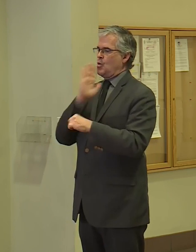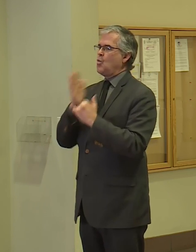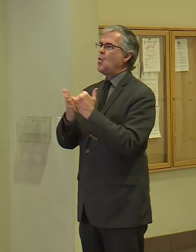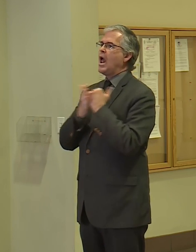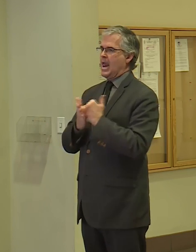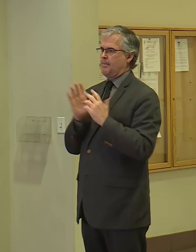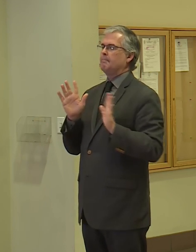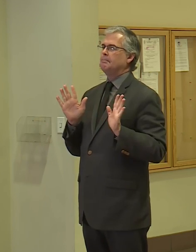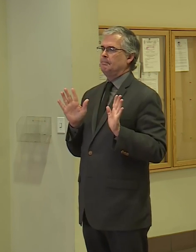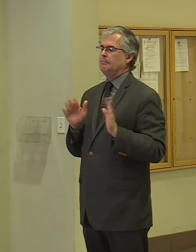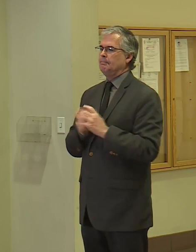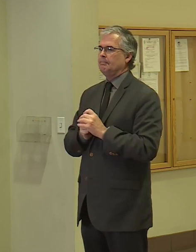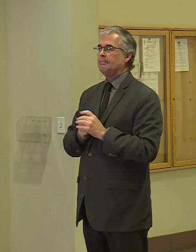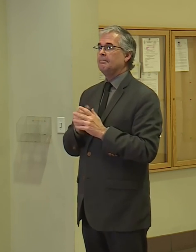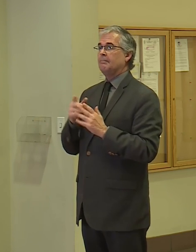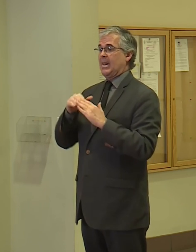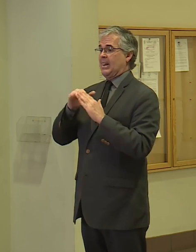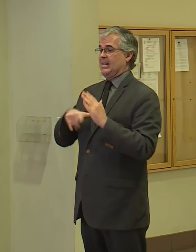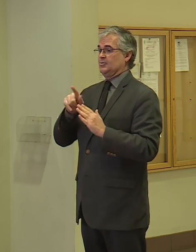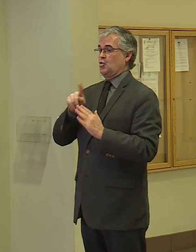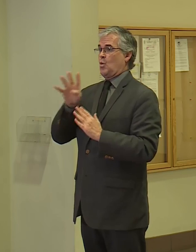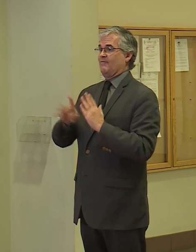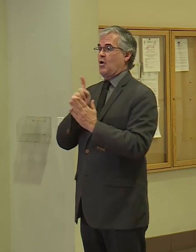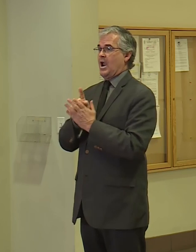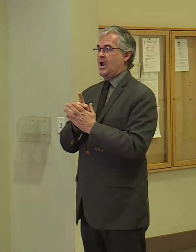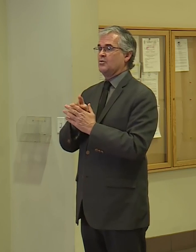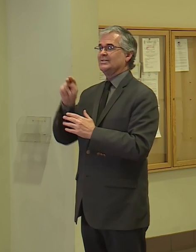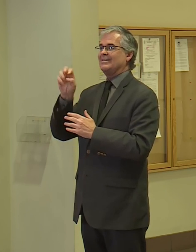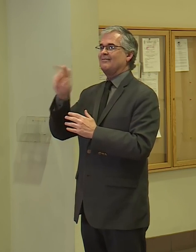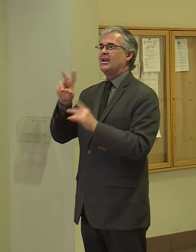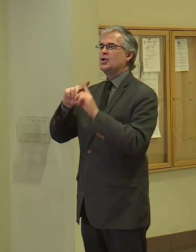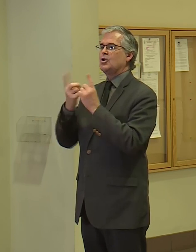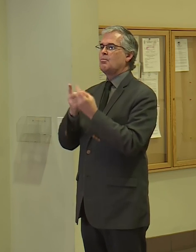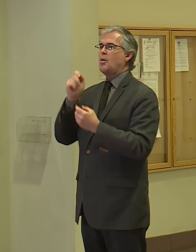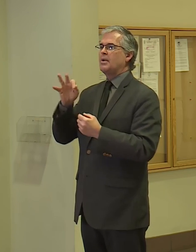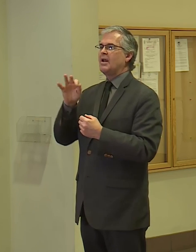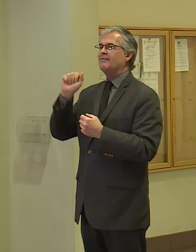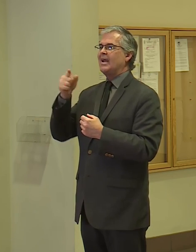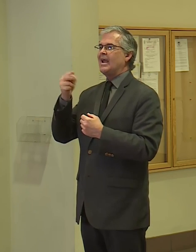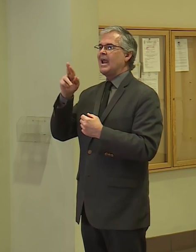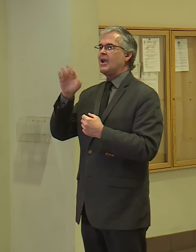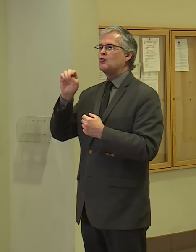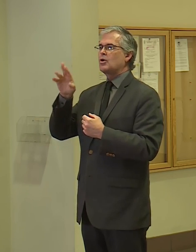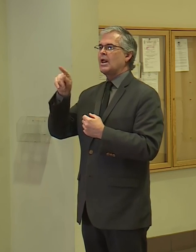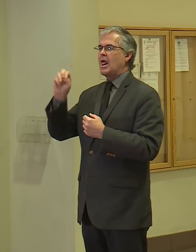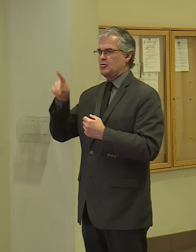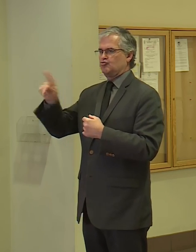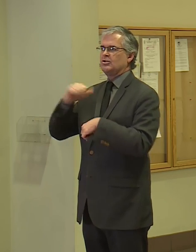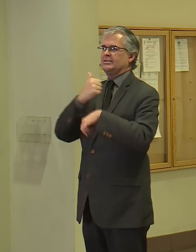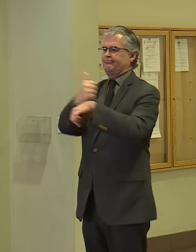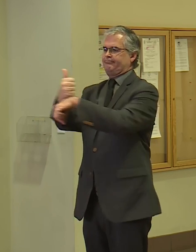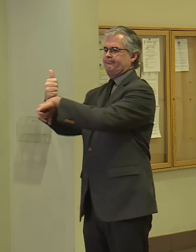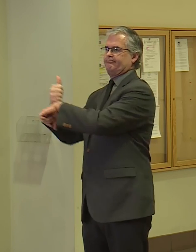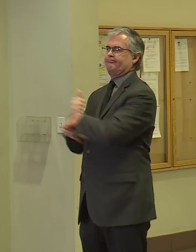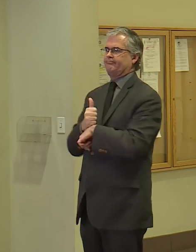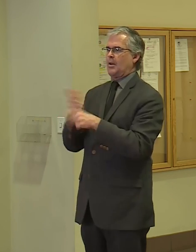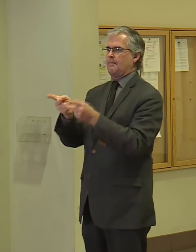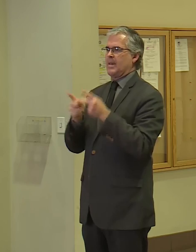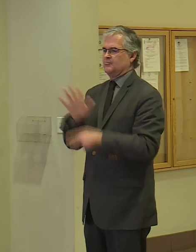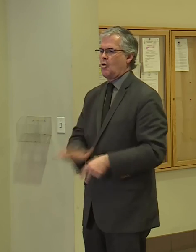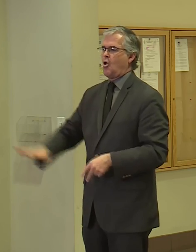the Nevada Department of Agriculture set up more than 70 sites across our great state so the children impacted by